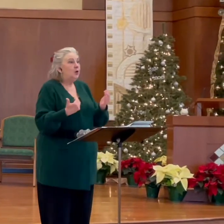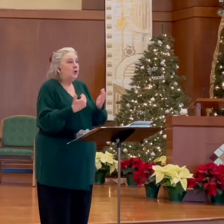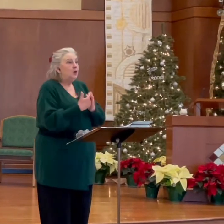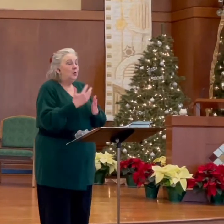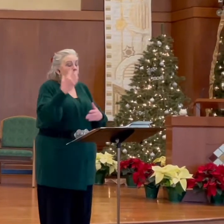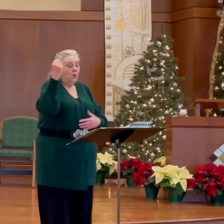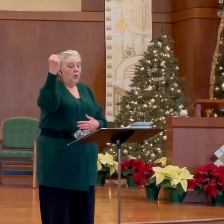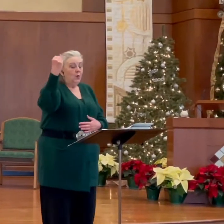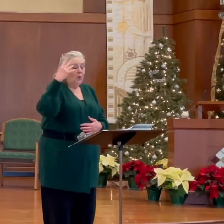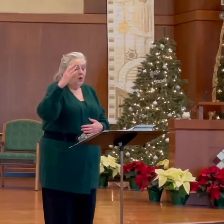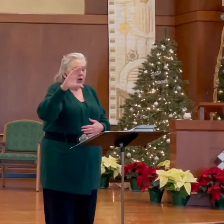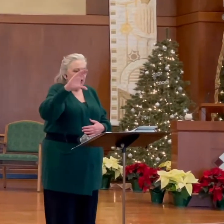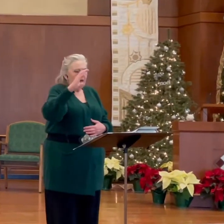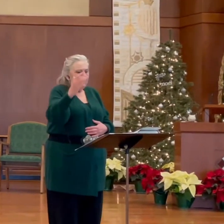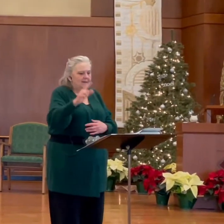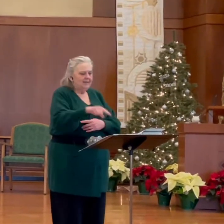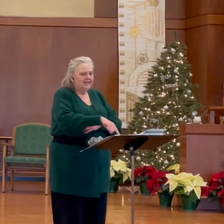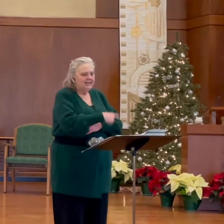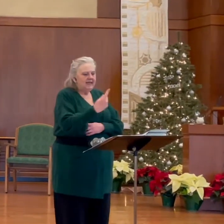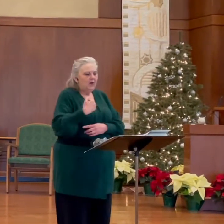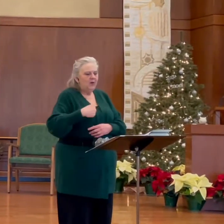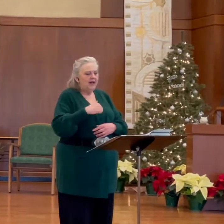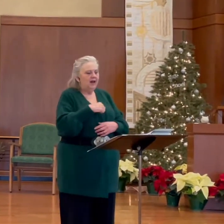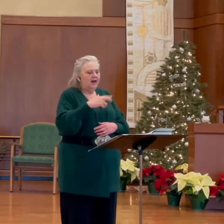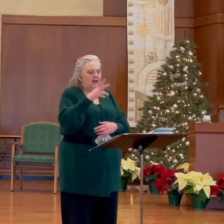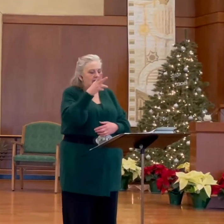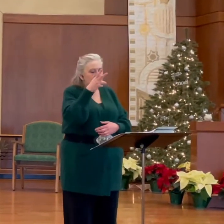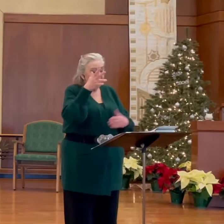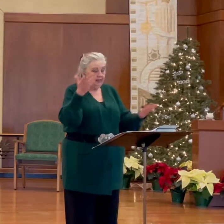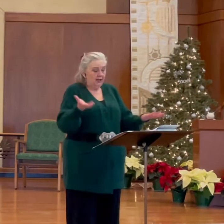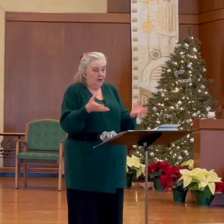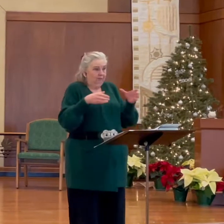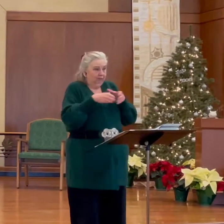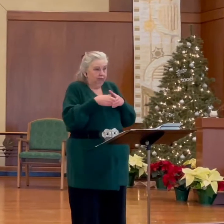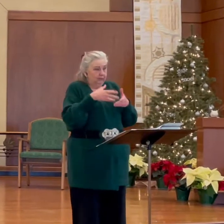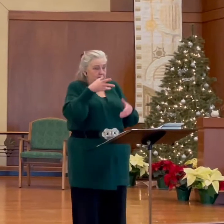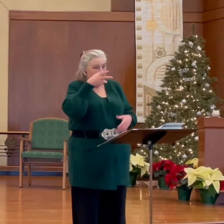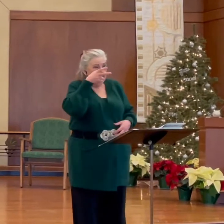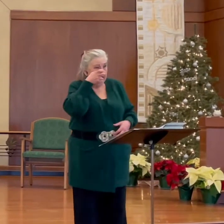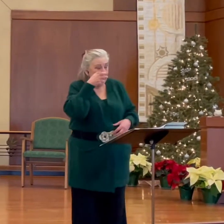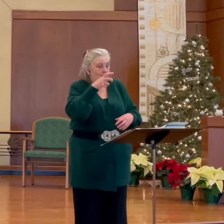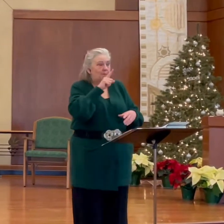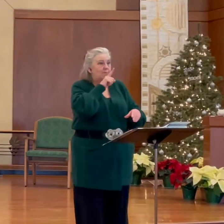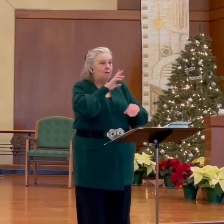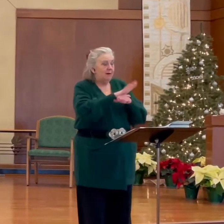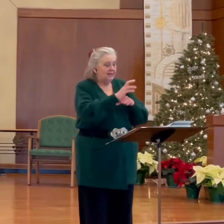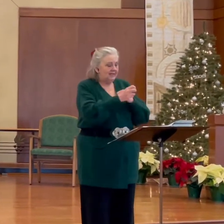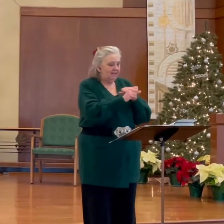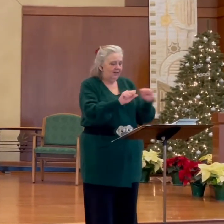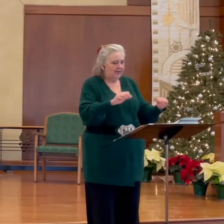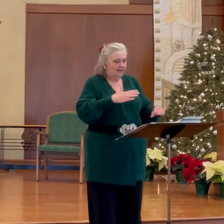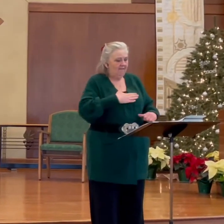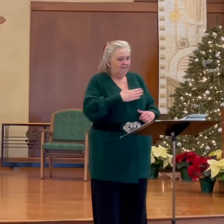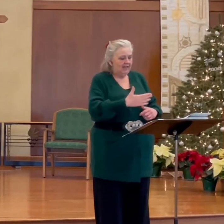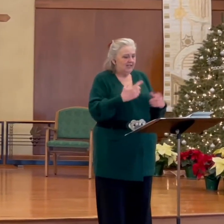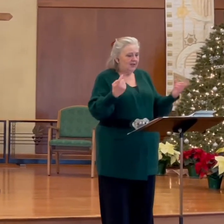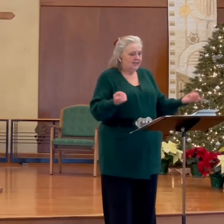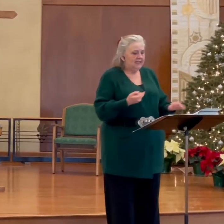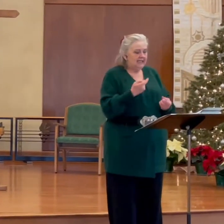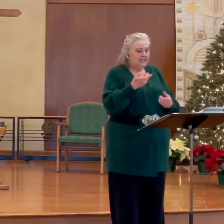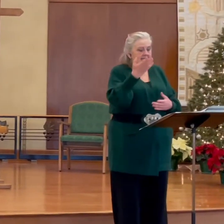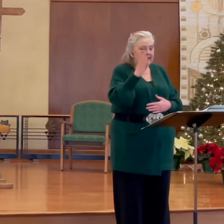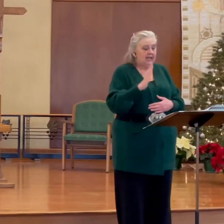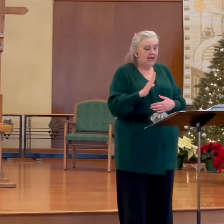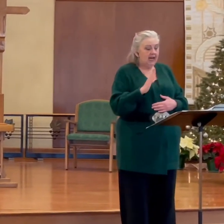Christmas Day, we are gathered to hear and receive the great promise of our salvation. Let us confess our sins to God in